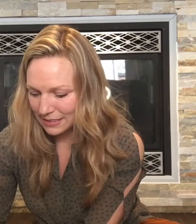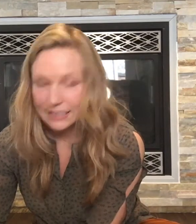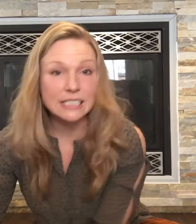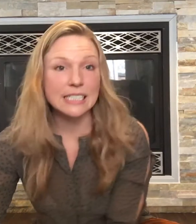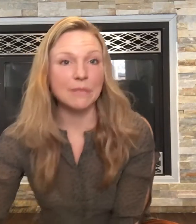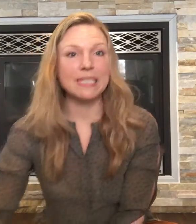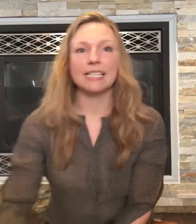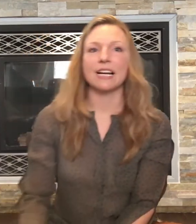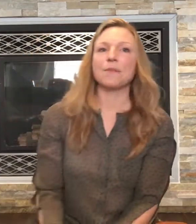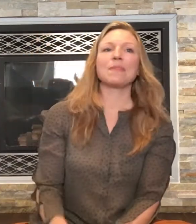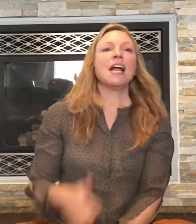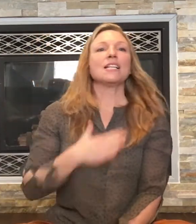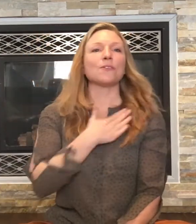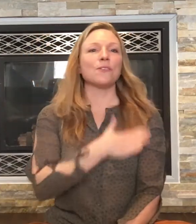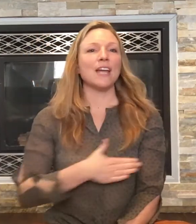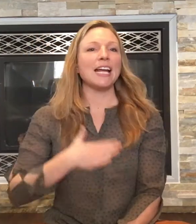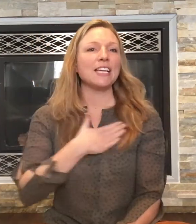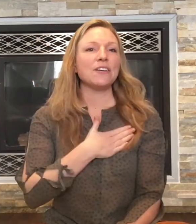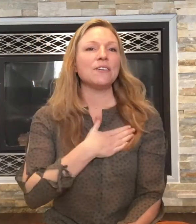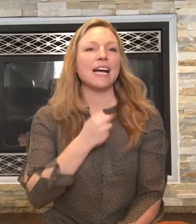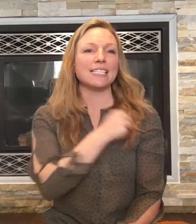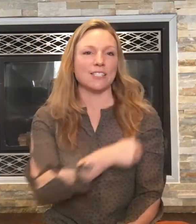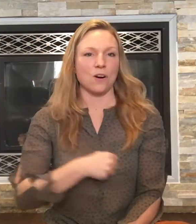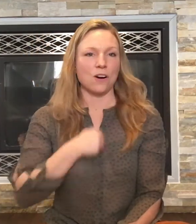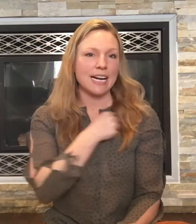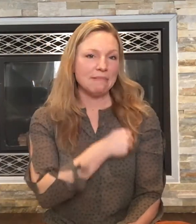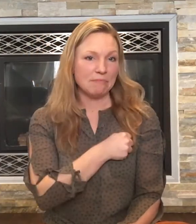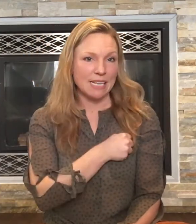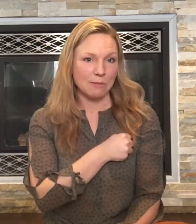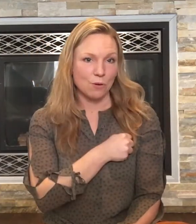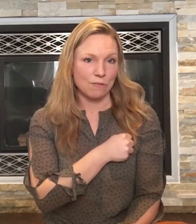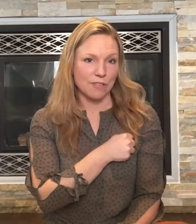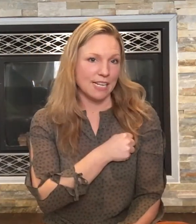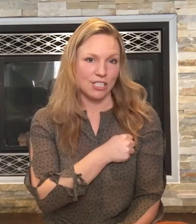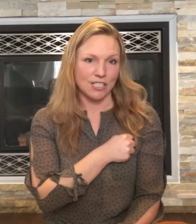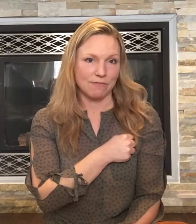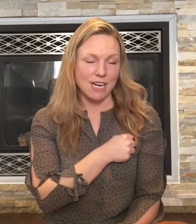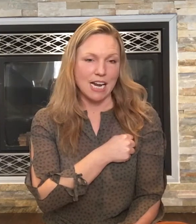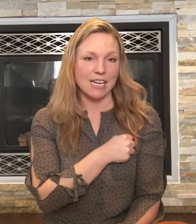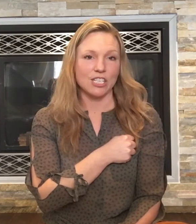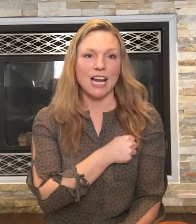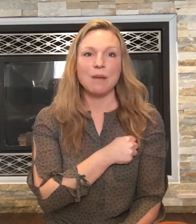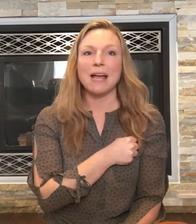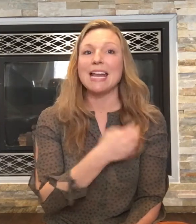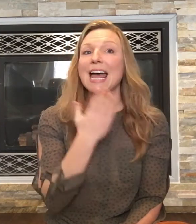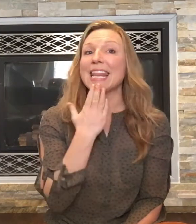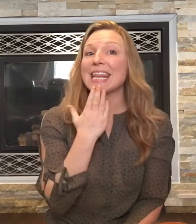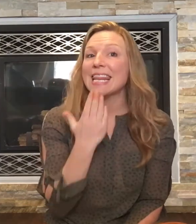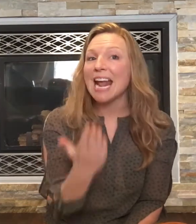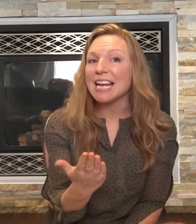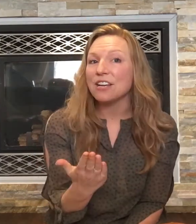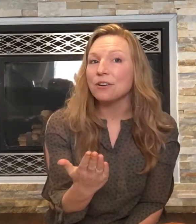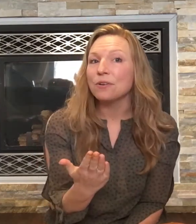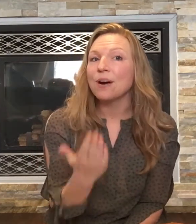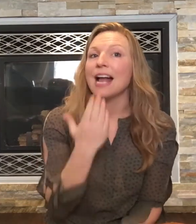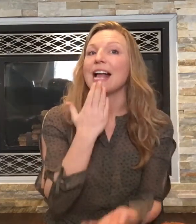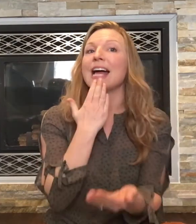Little silly pizza there. So thank you and sorry, same sort of thing, just different hand shape. And then thank you